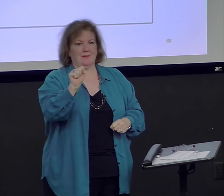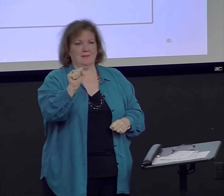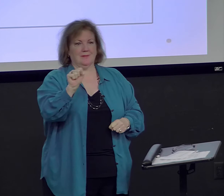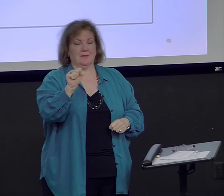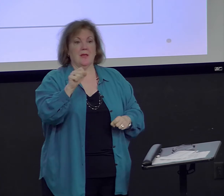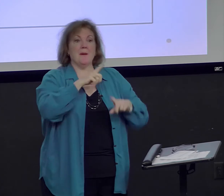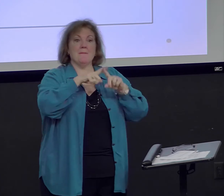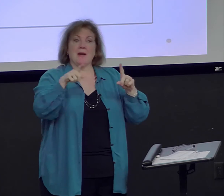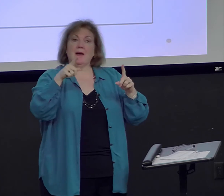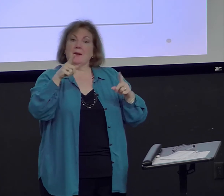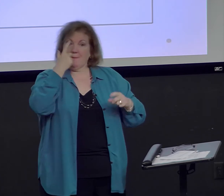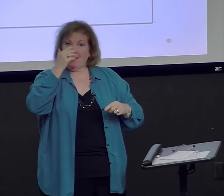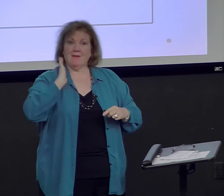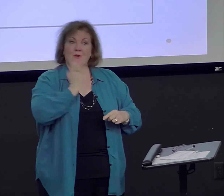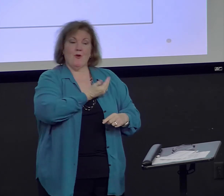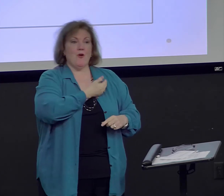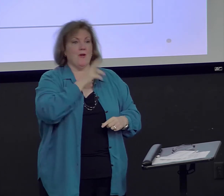really happens throughout America.